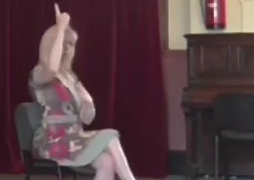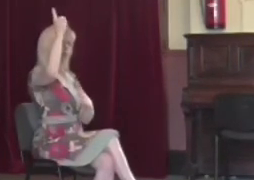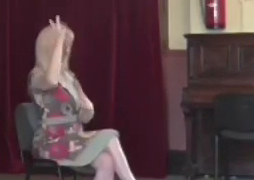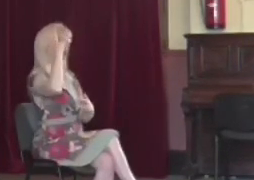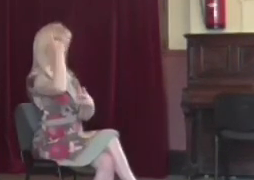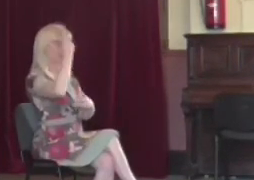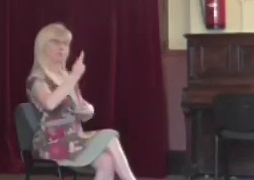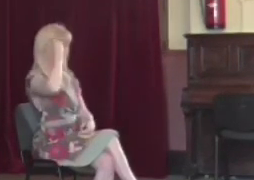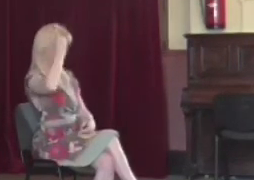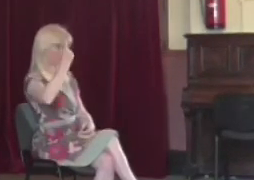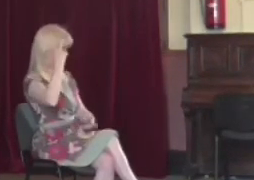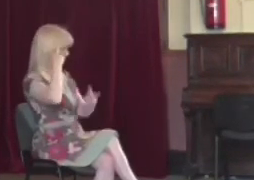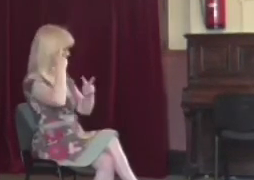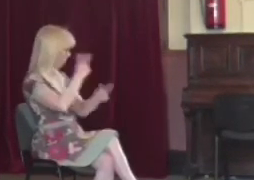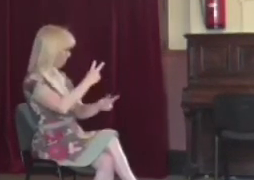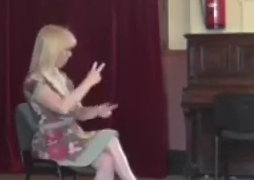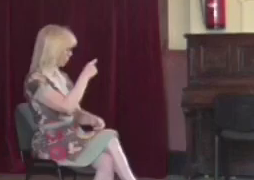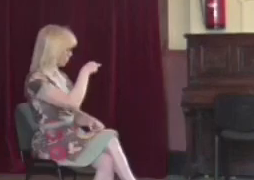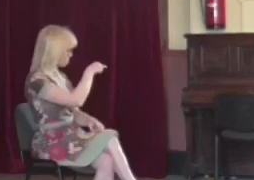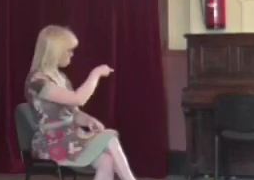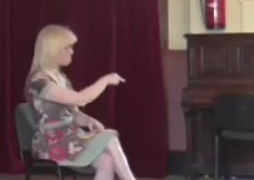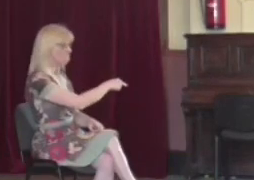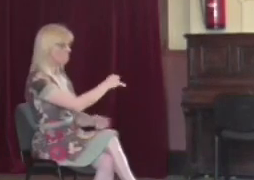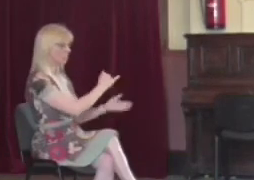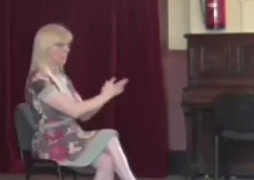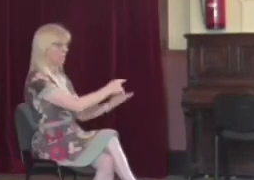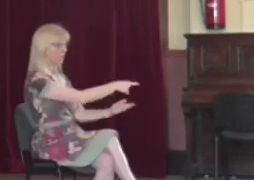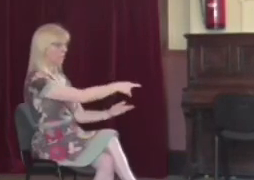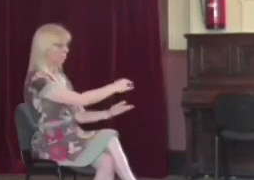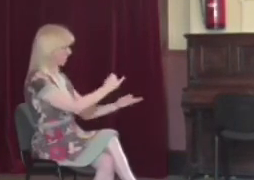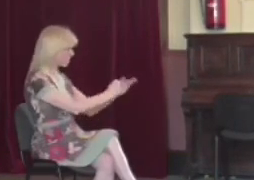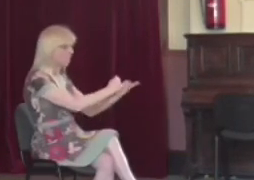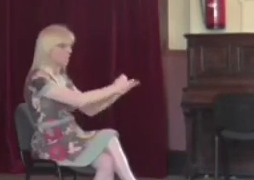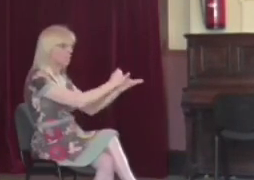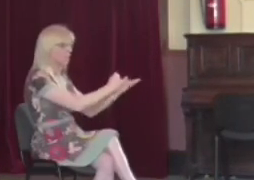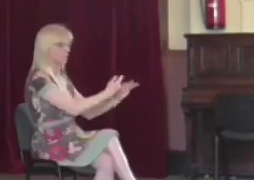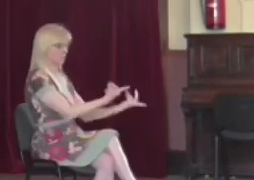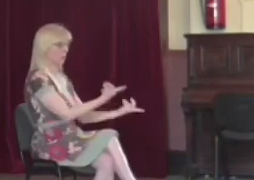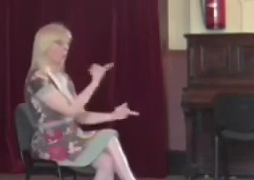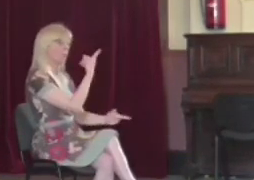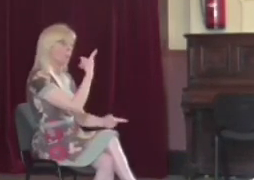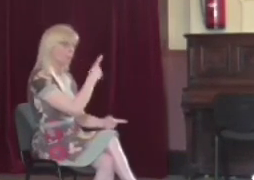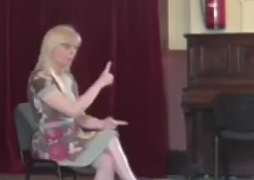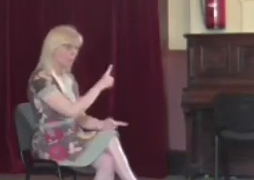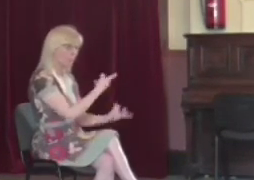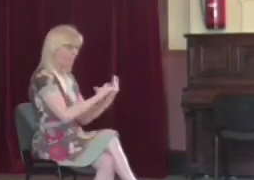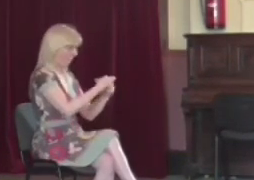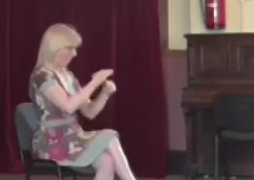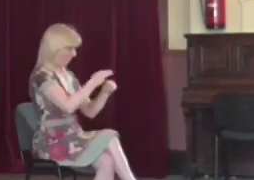and you're waiting for that bad situation to pass so then you can go on and do whatever it is God is asking you to do?